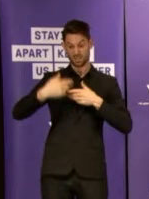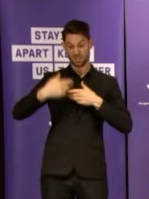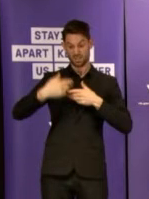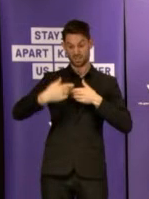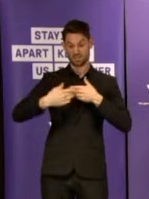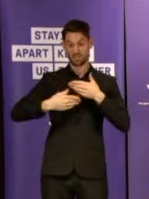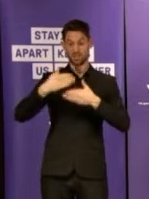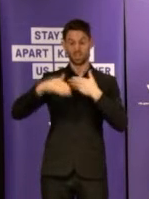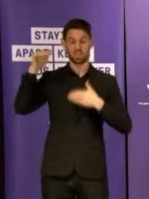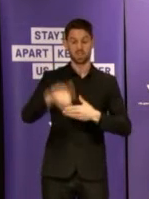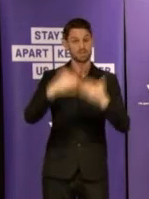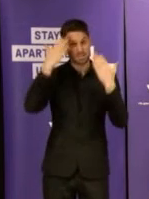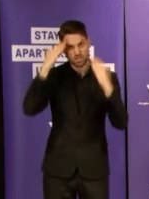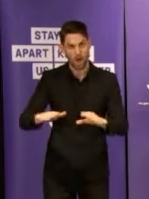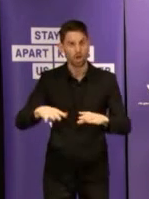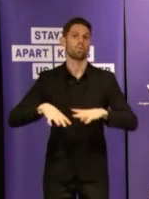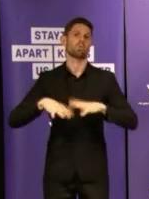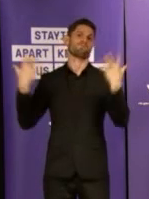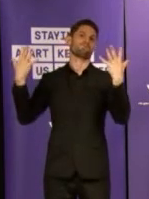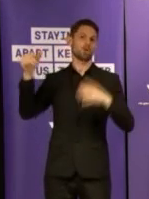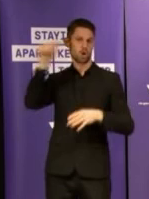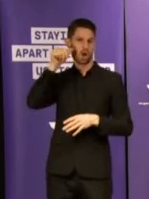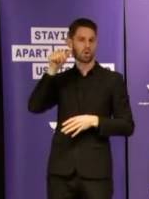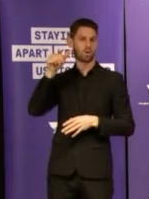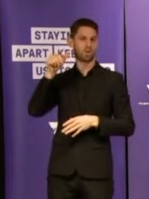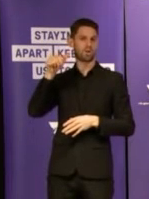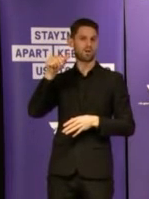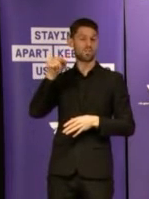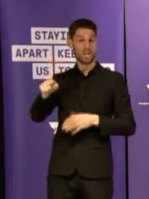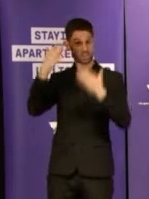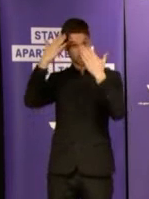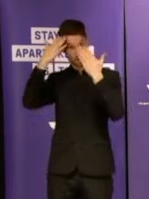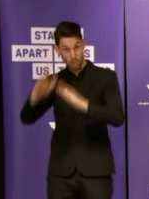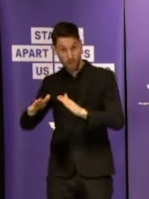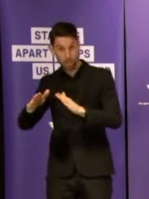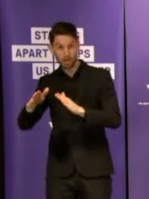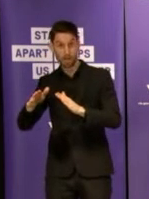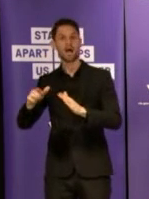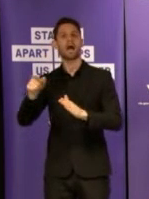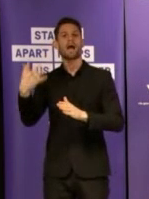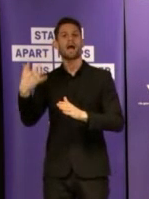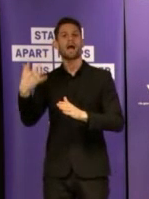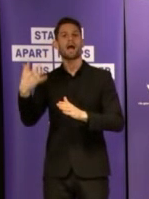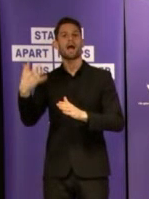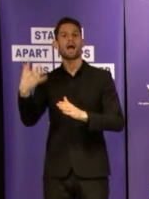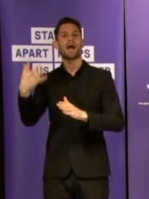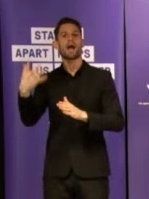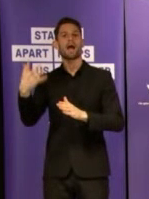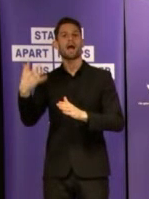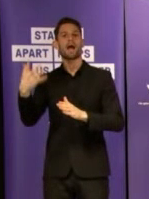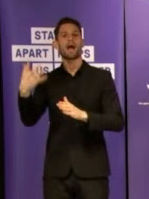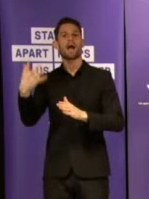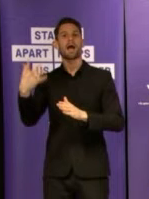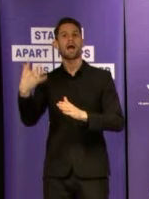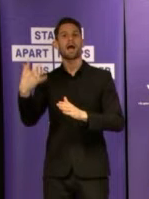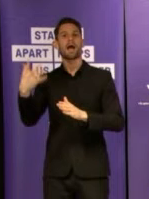going. So it doesn't have to be definitively from coronavirus. There it is. And in some instances, there it is. There it is.